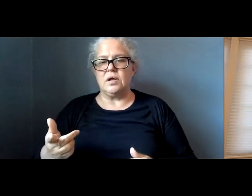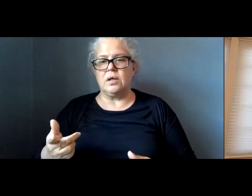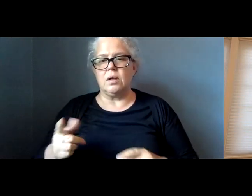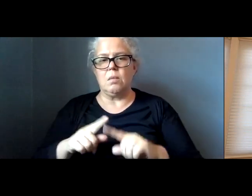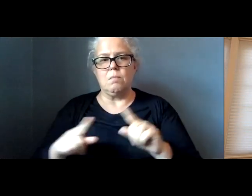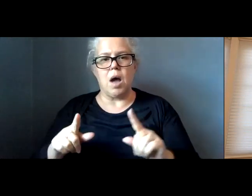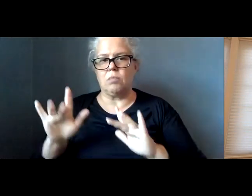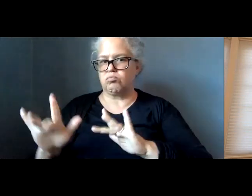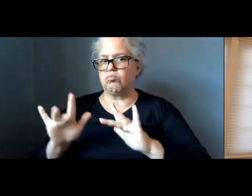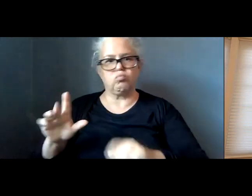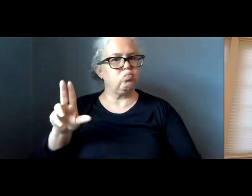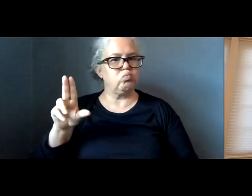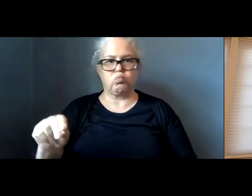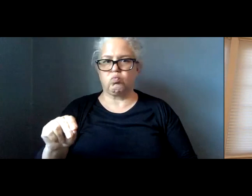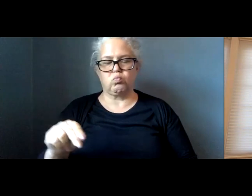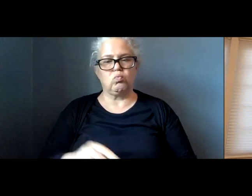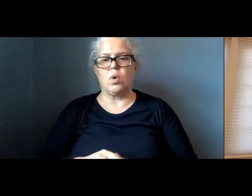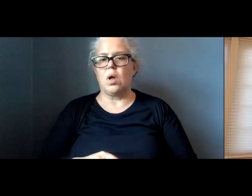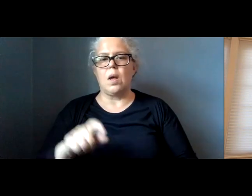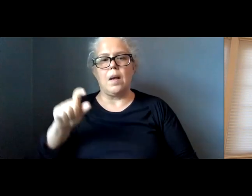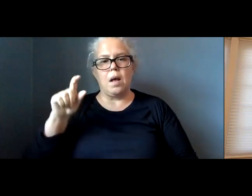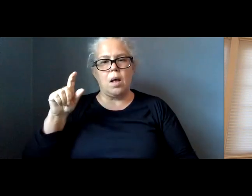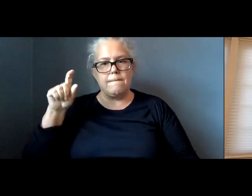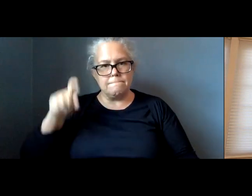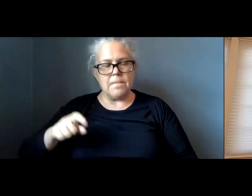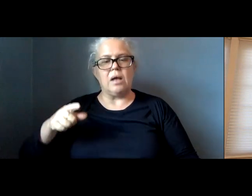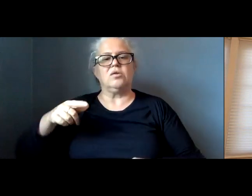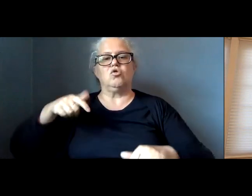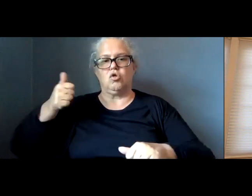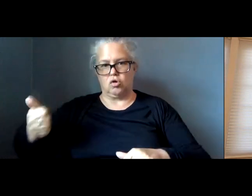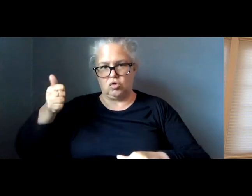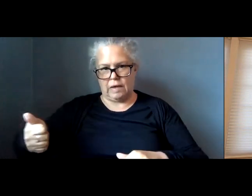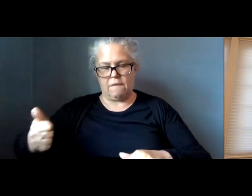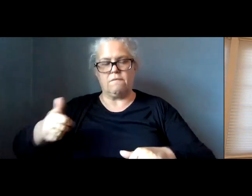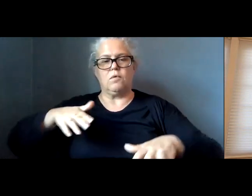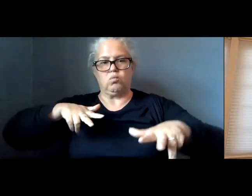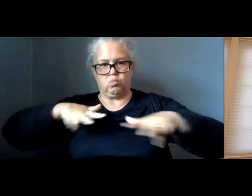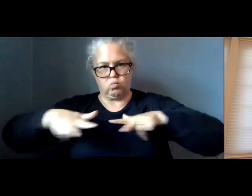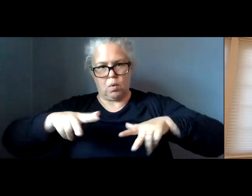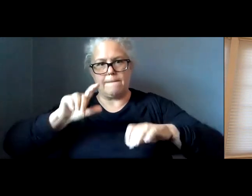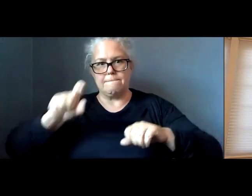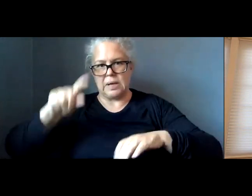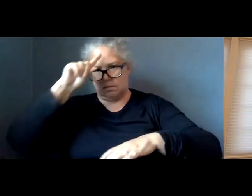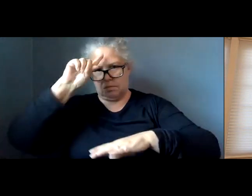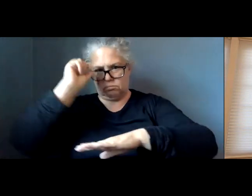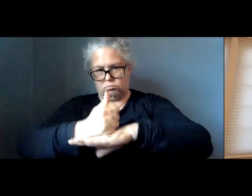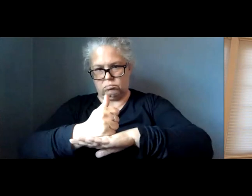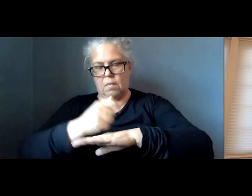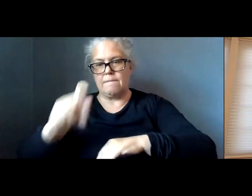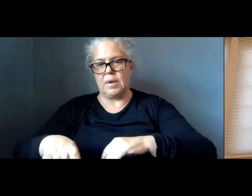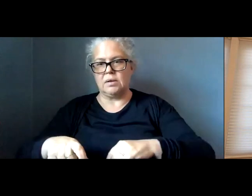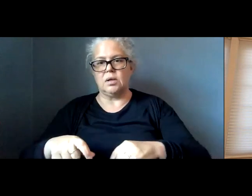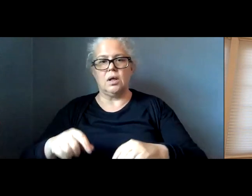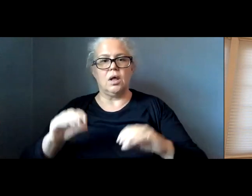sympathy was not going to get her down. Nothing but her own willpower and resolve would work. There were no mountain services